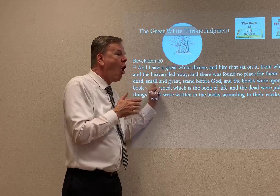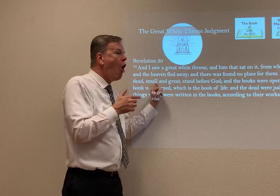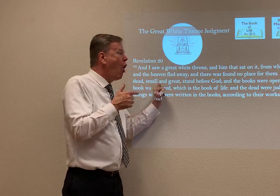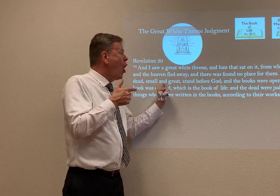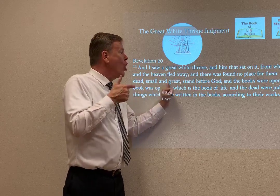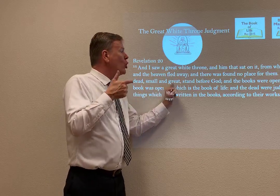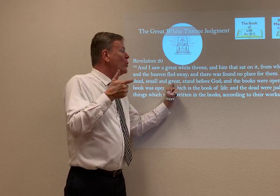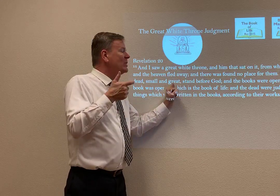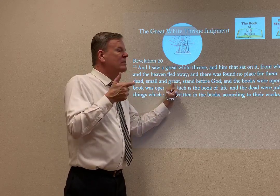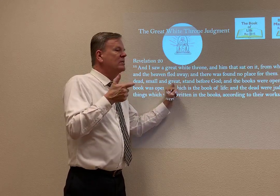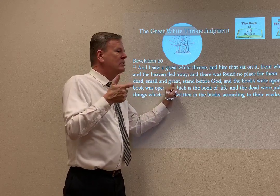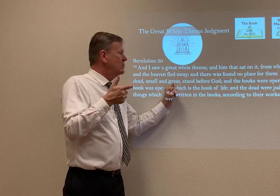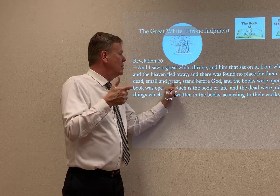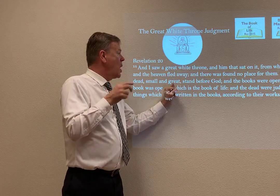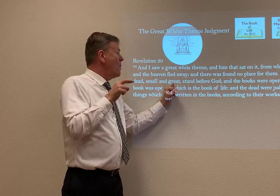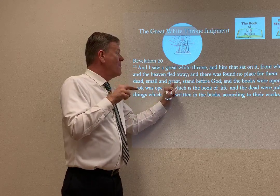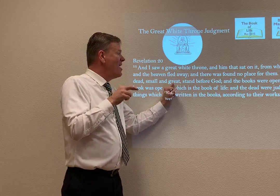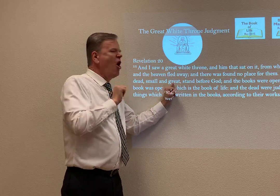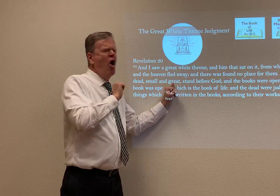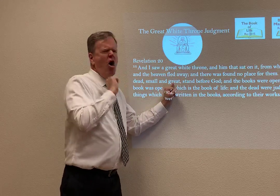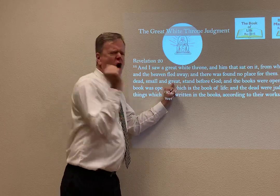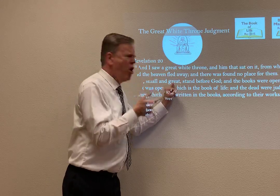And here it says small and great.